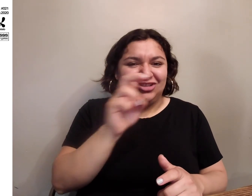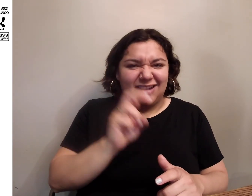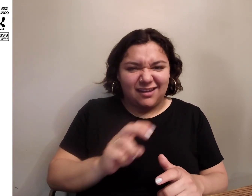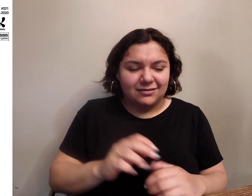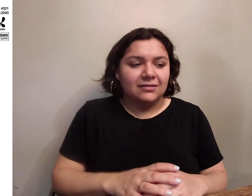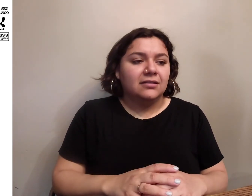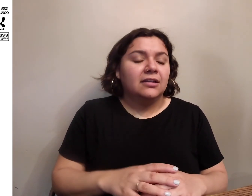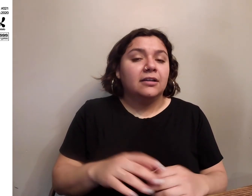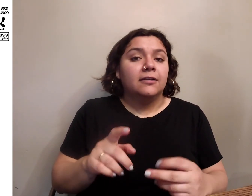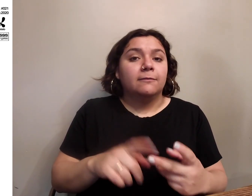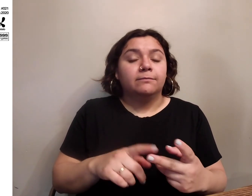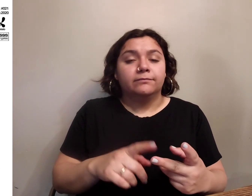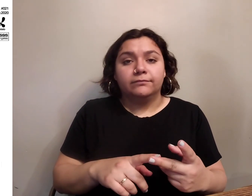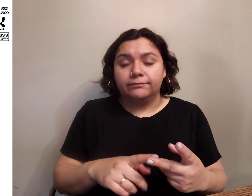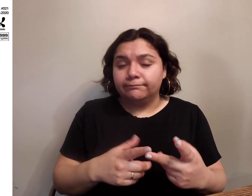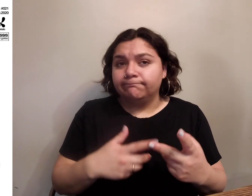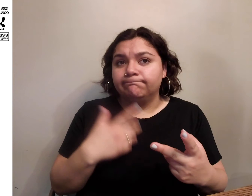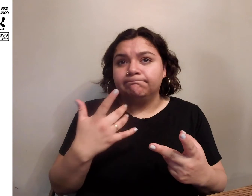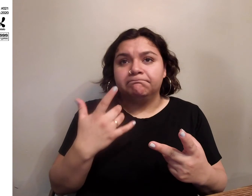Charles Mingus,